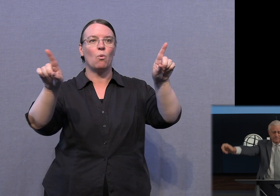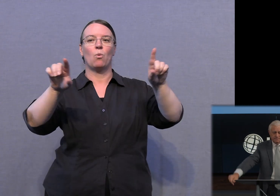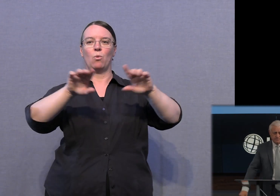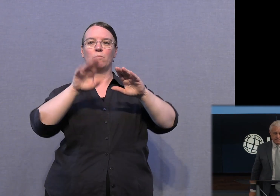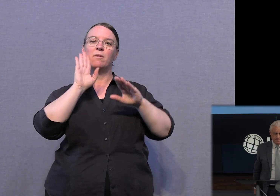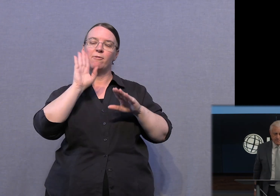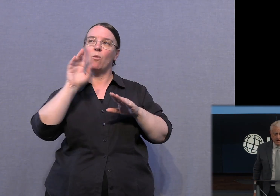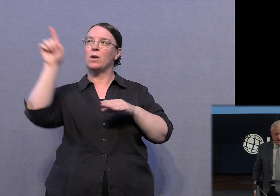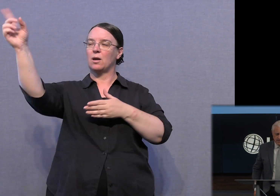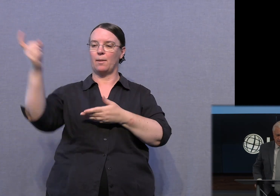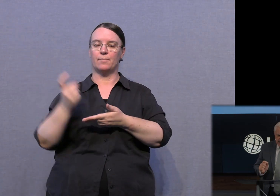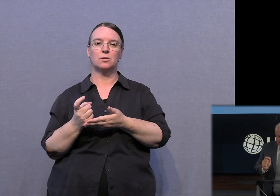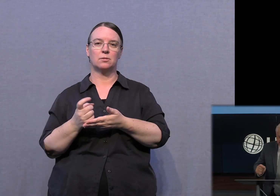Lord.